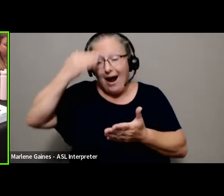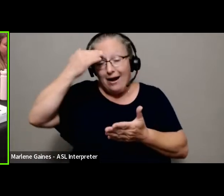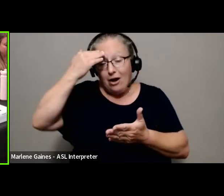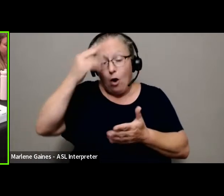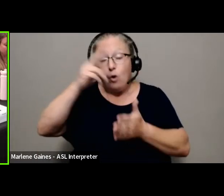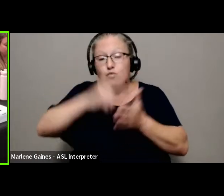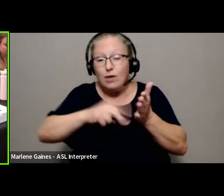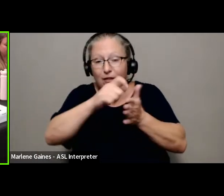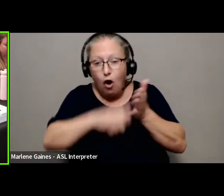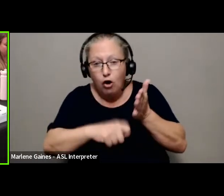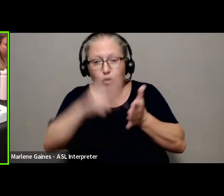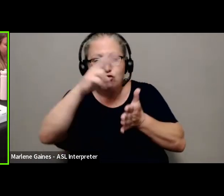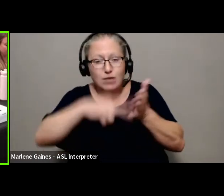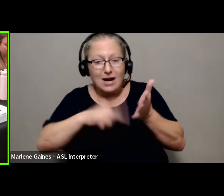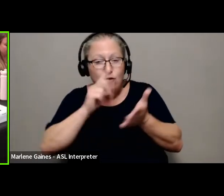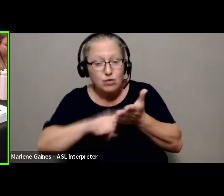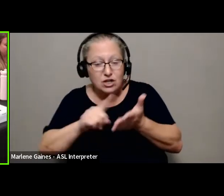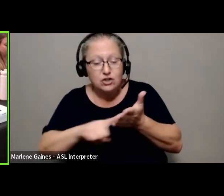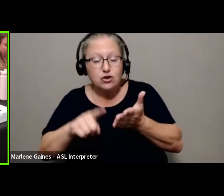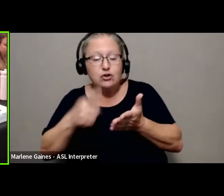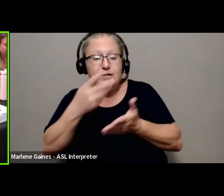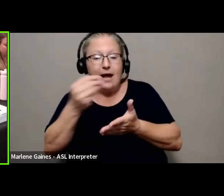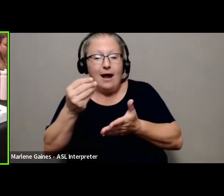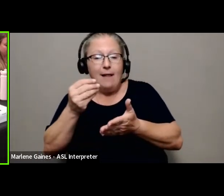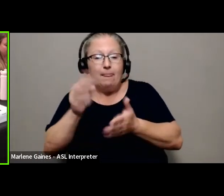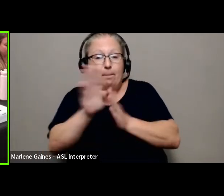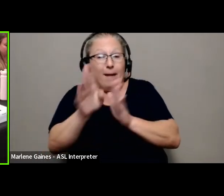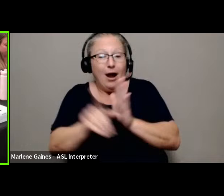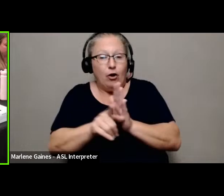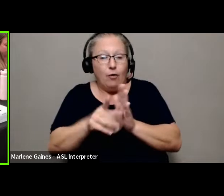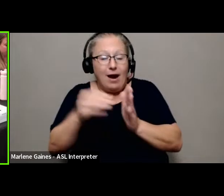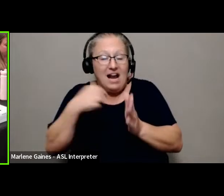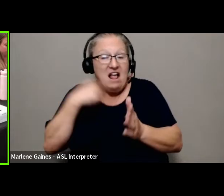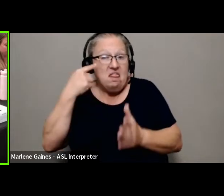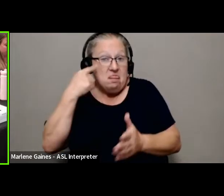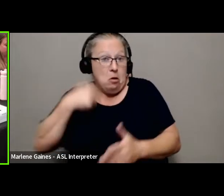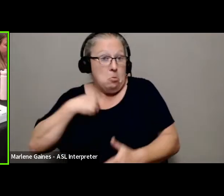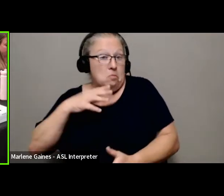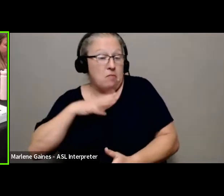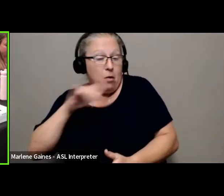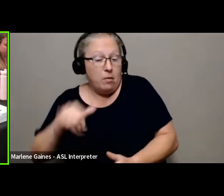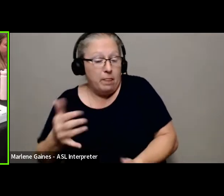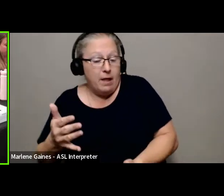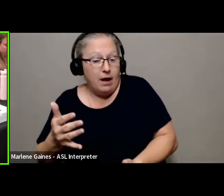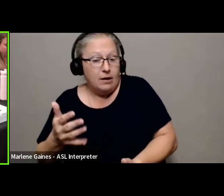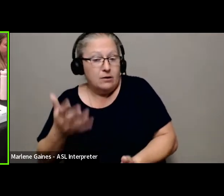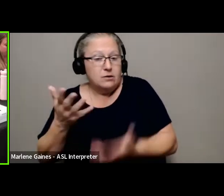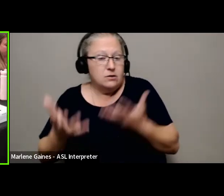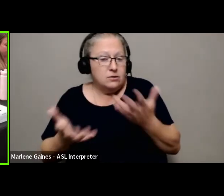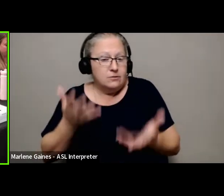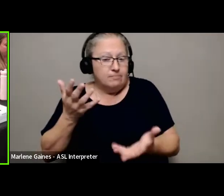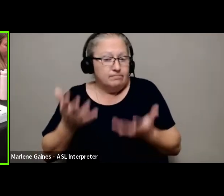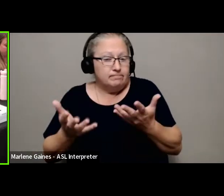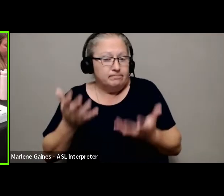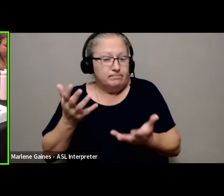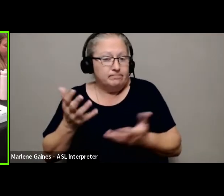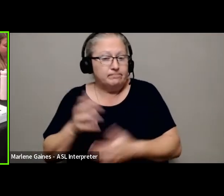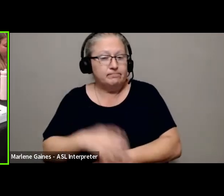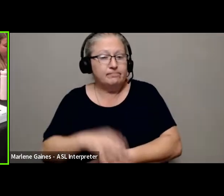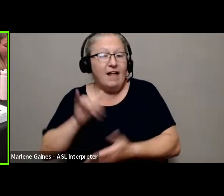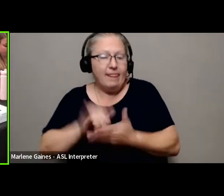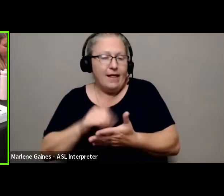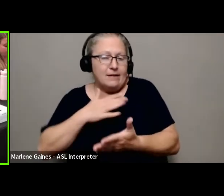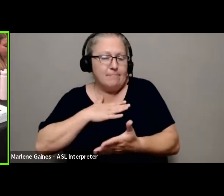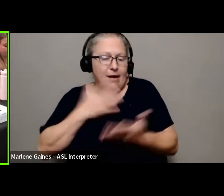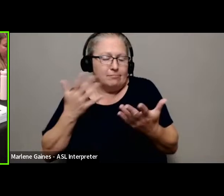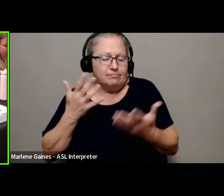the articles and reading the research and doing what the background to say, I think we're okay with this. So that's where I'm at.